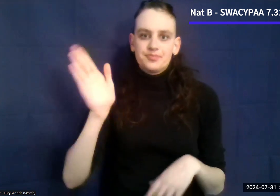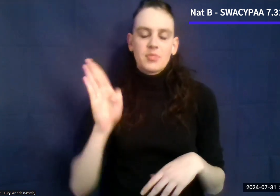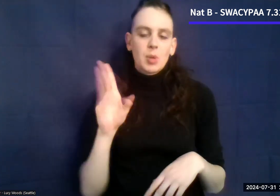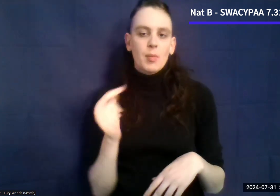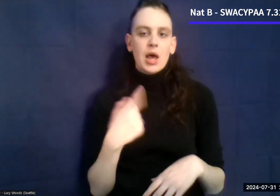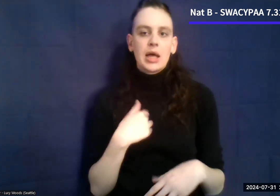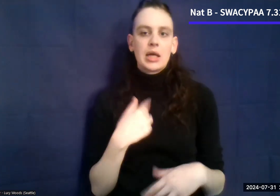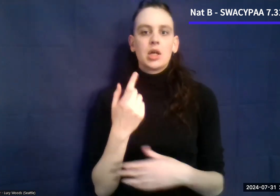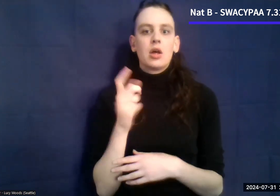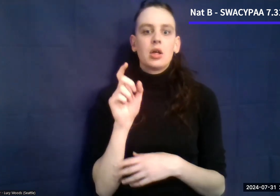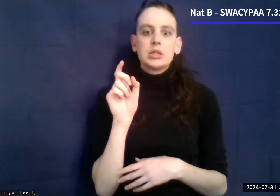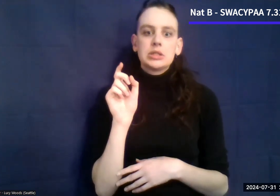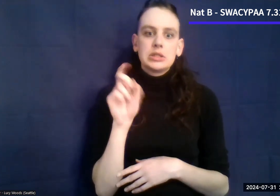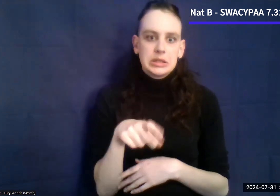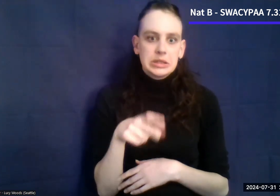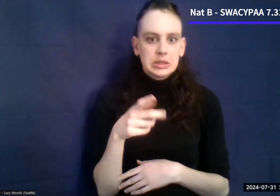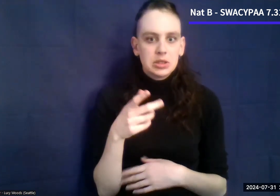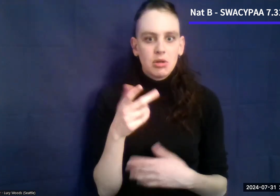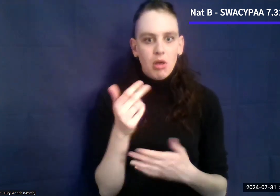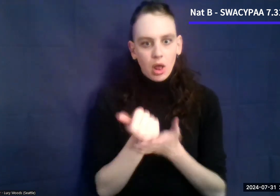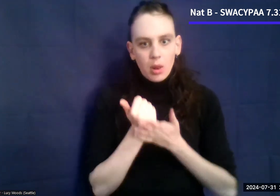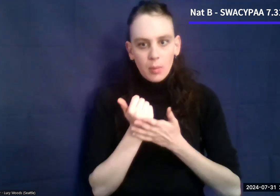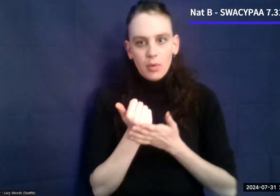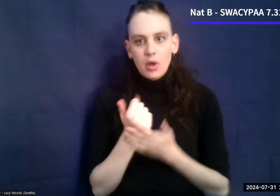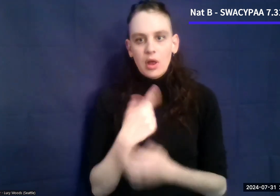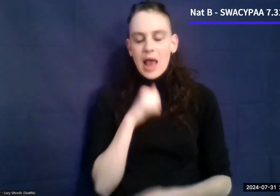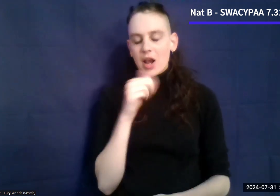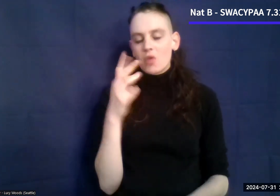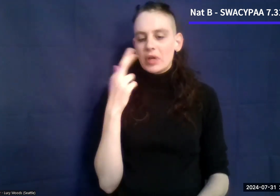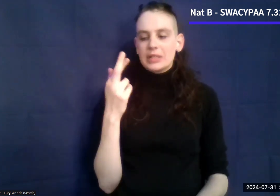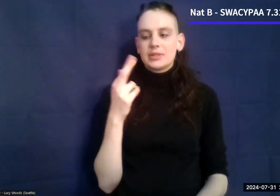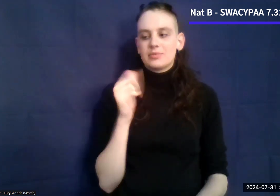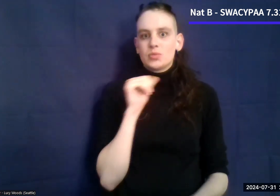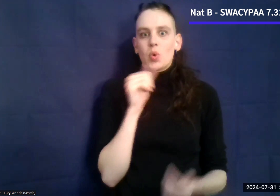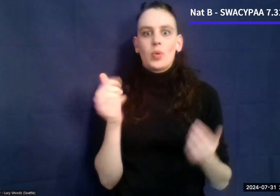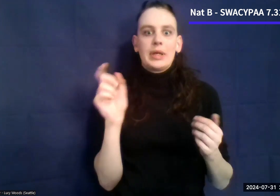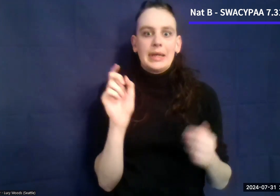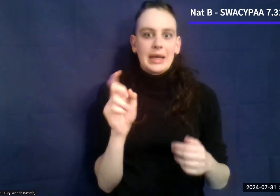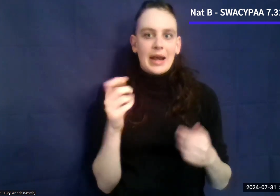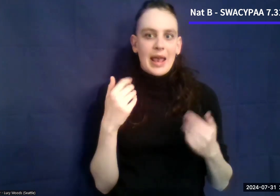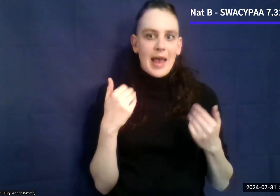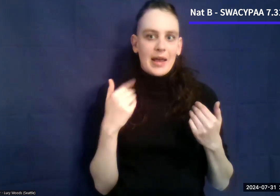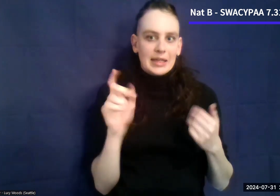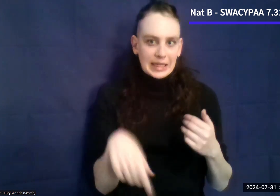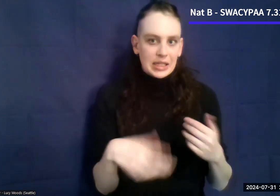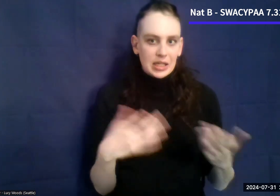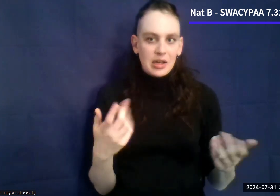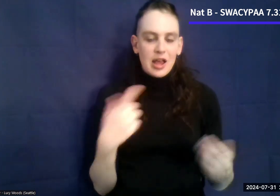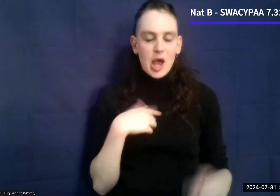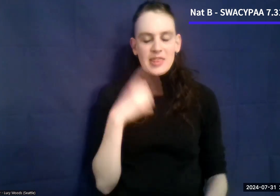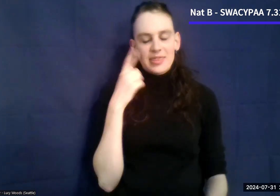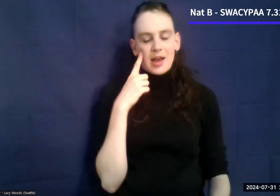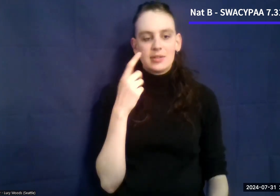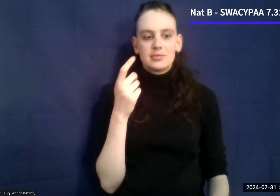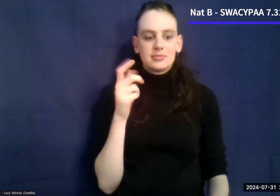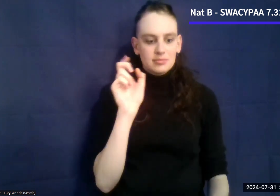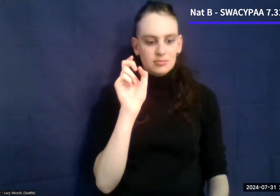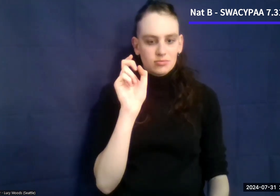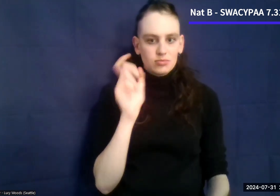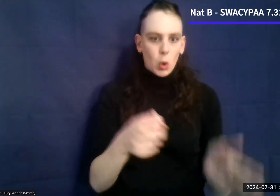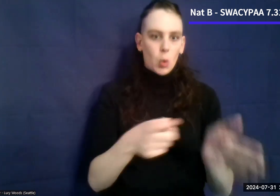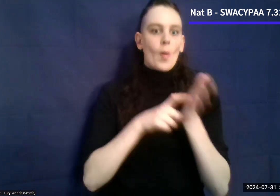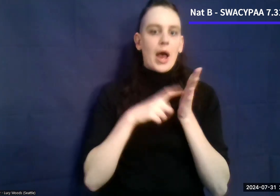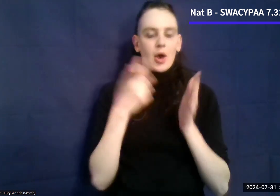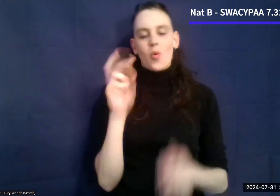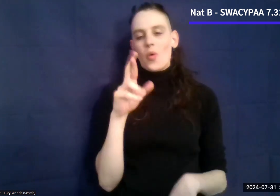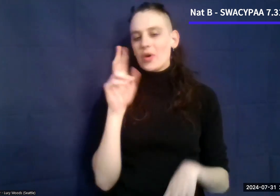didn't know what I didn't realize you didn't have to. I feel like maybe I thought it was like you had to do it. Otherwise you couldn't be there. I